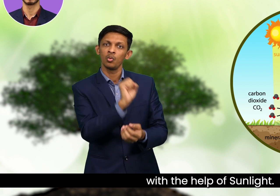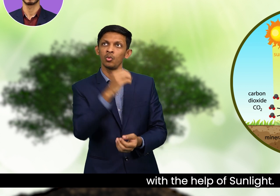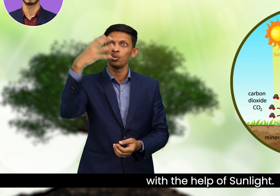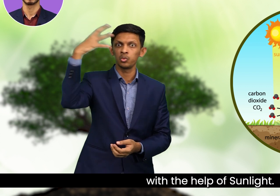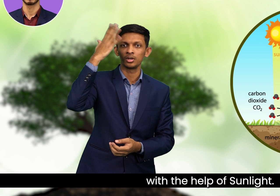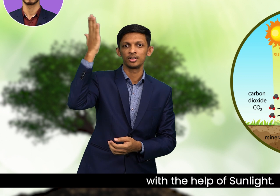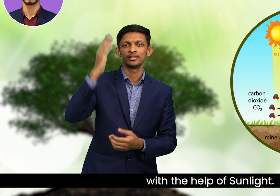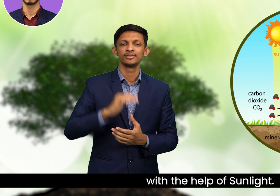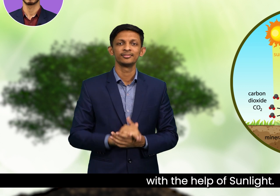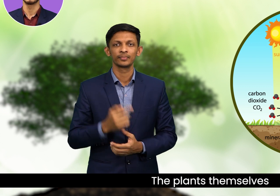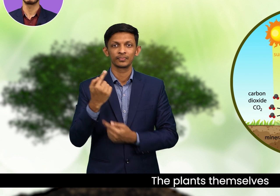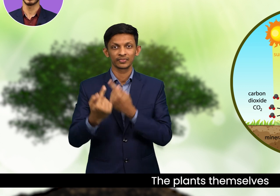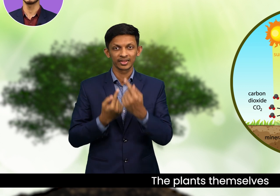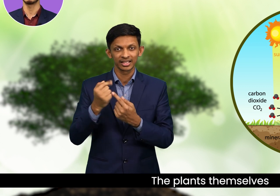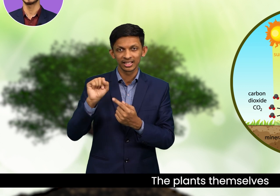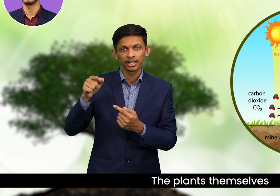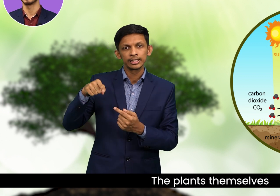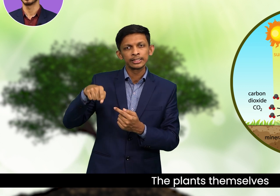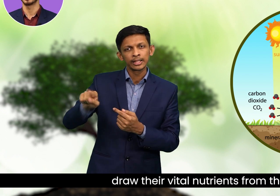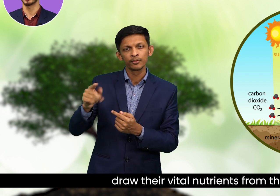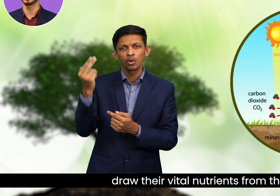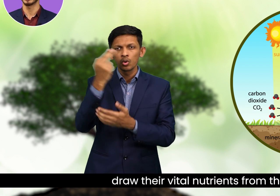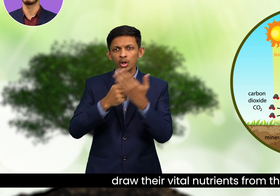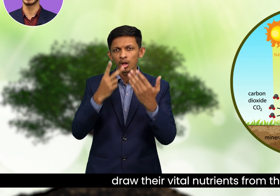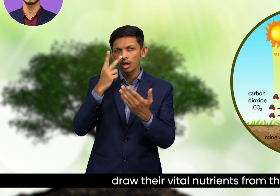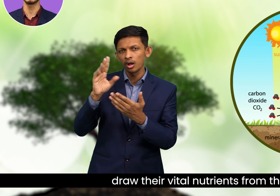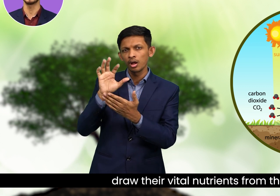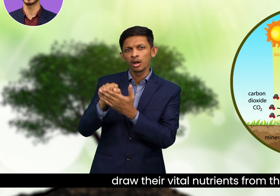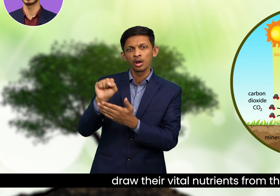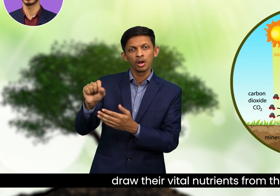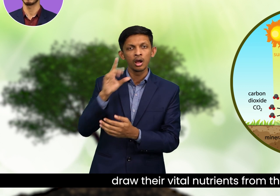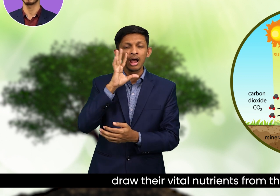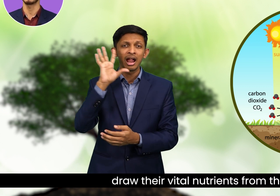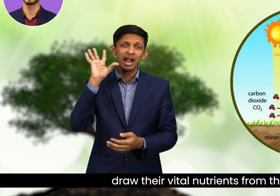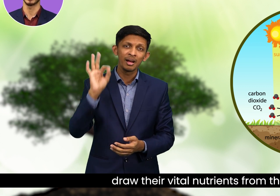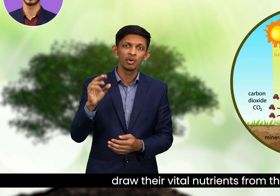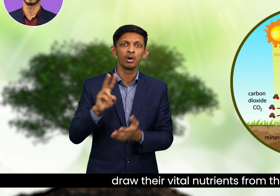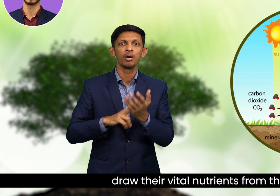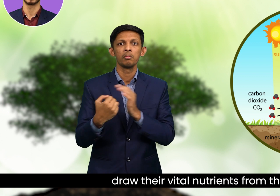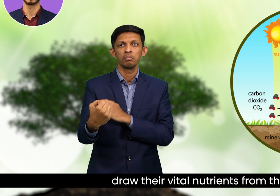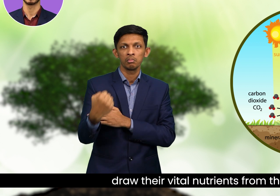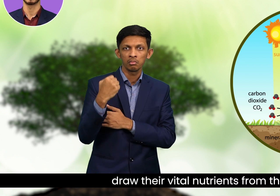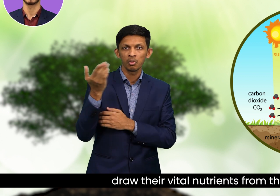The plant themselves draw their vital nutrients from the soil.